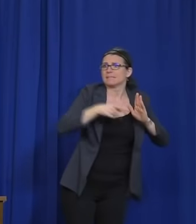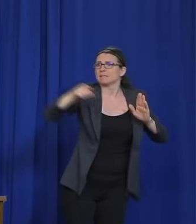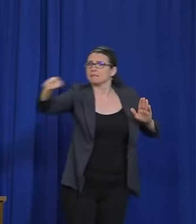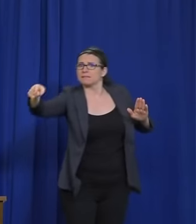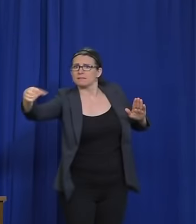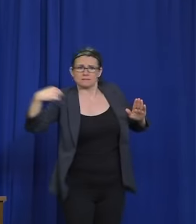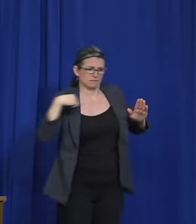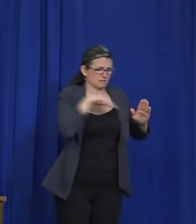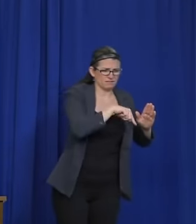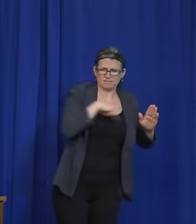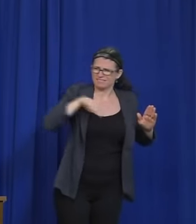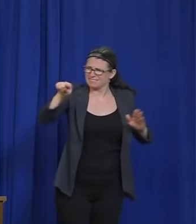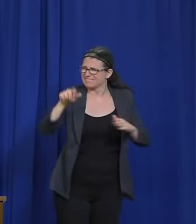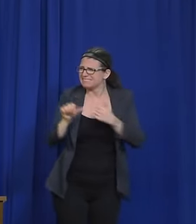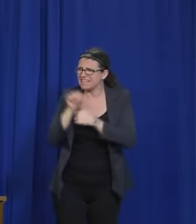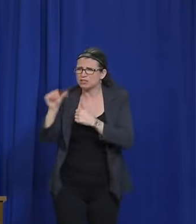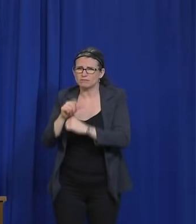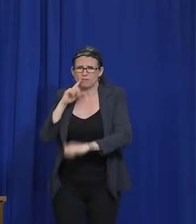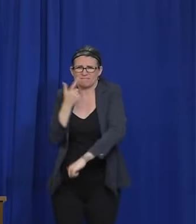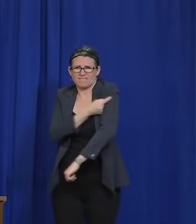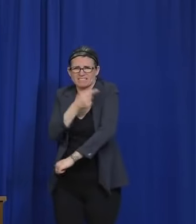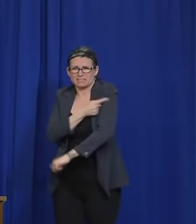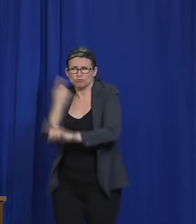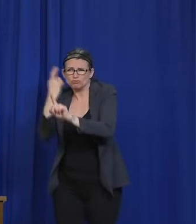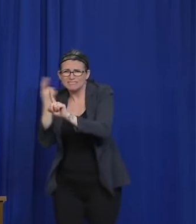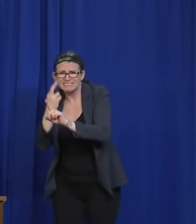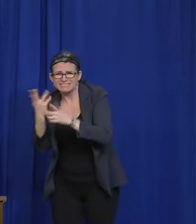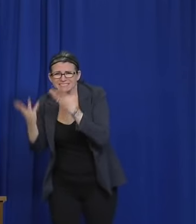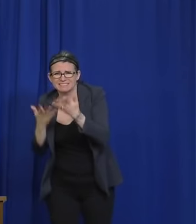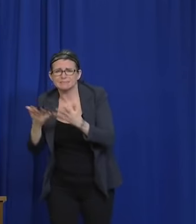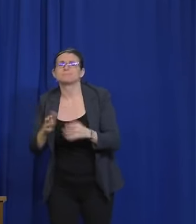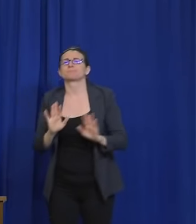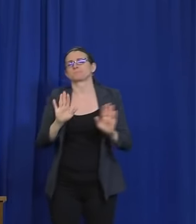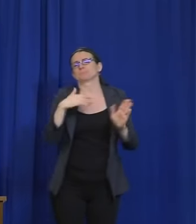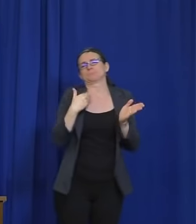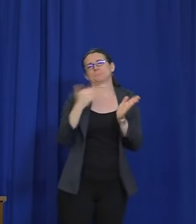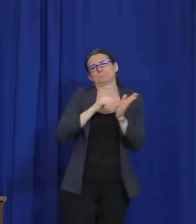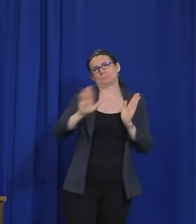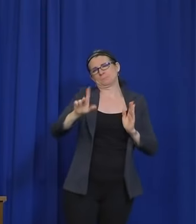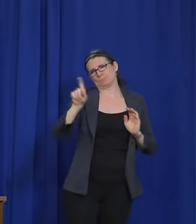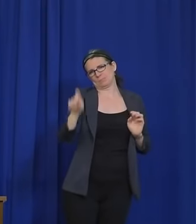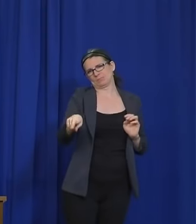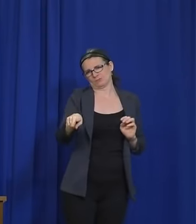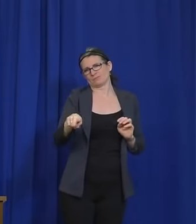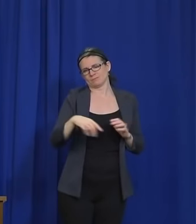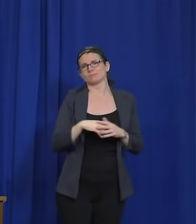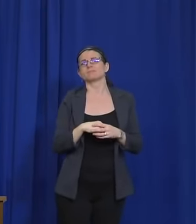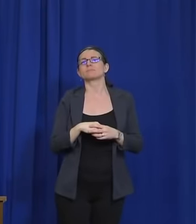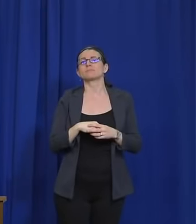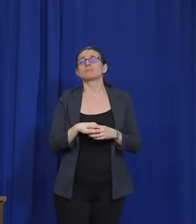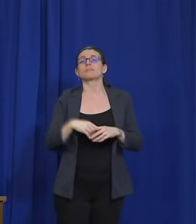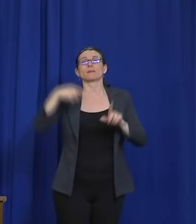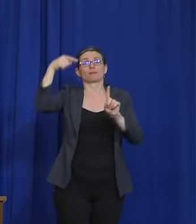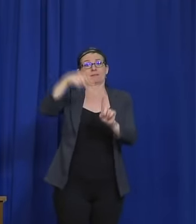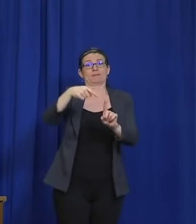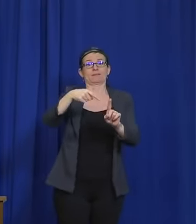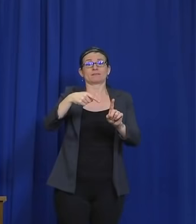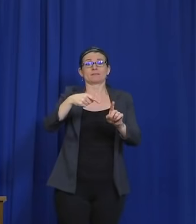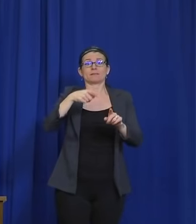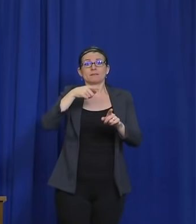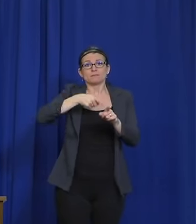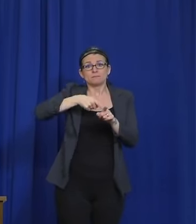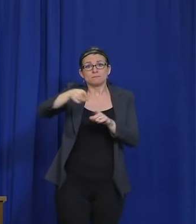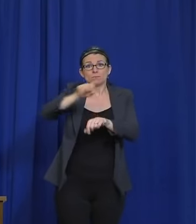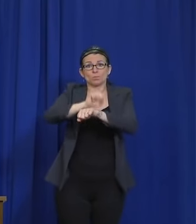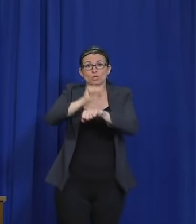folks who couldn't hear it, the first part of the question was about healthcare workers. We have, as I mentioned earlier, in the state of Maine,